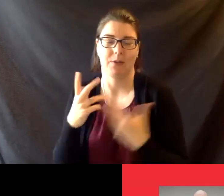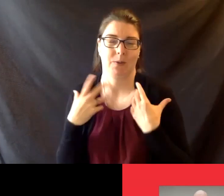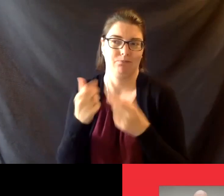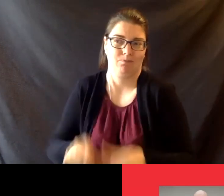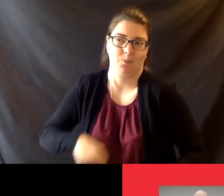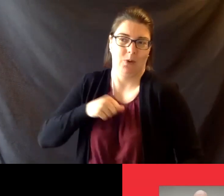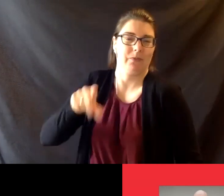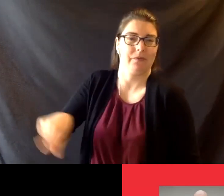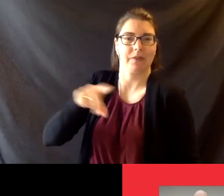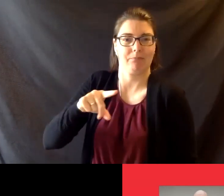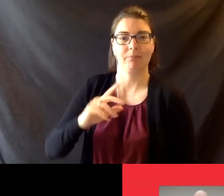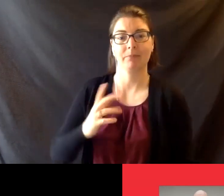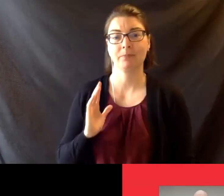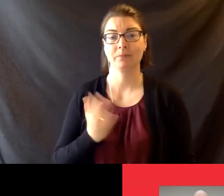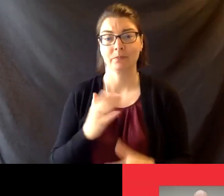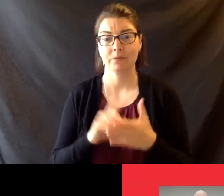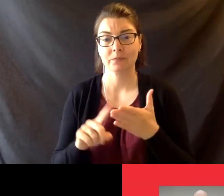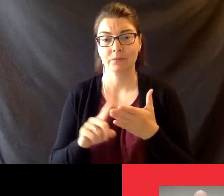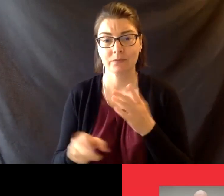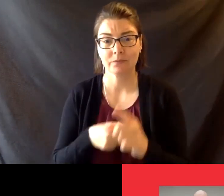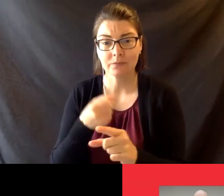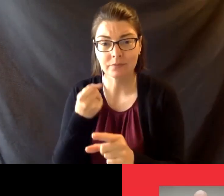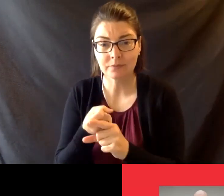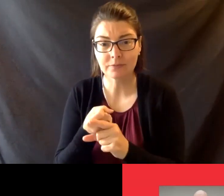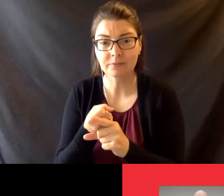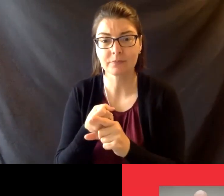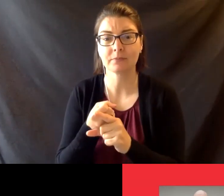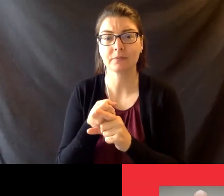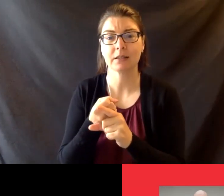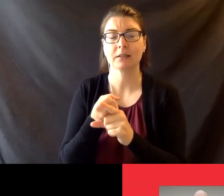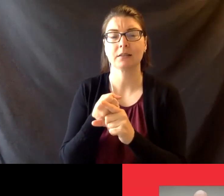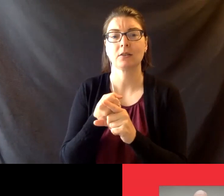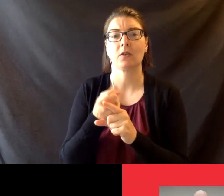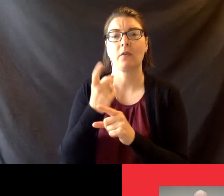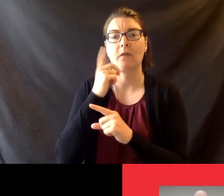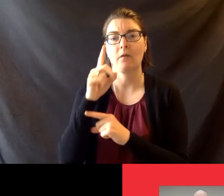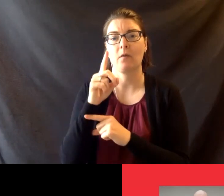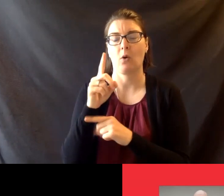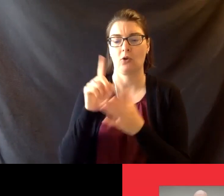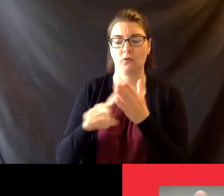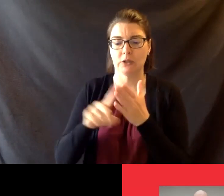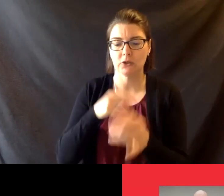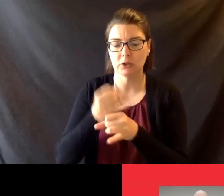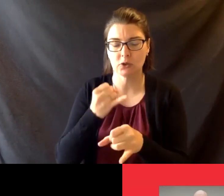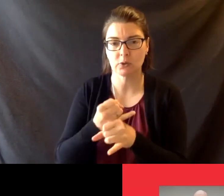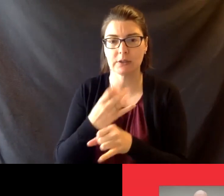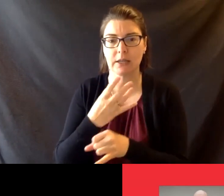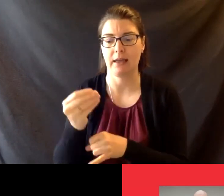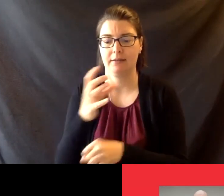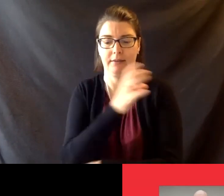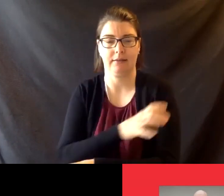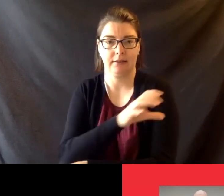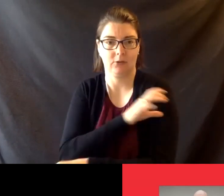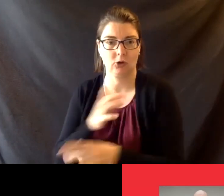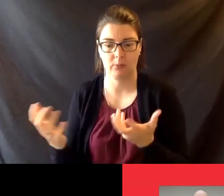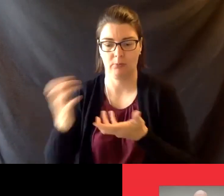Likewise, our research impact is much stronger because of our collaborators at multiple institutions, as well as our clinical and industrial partners. The